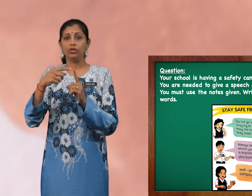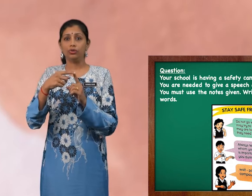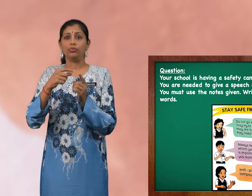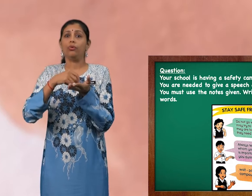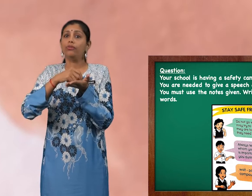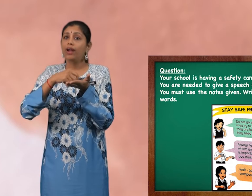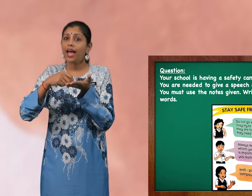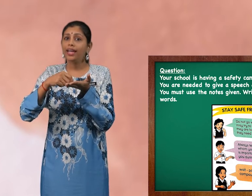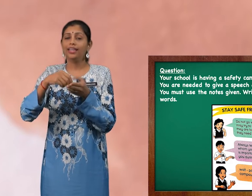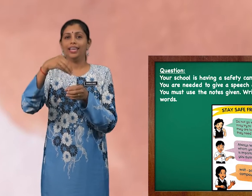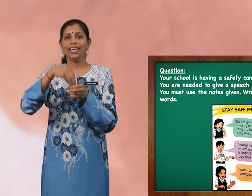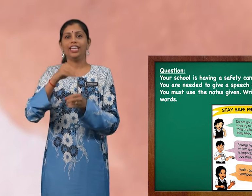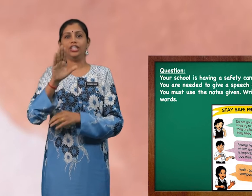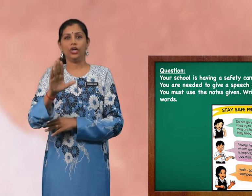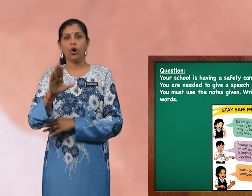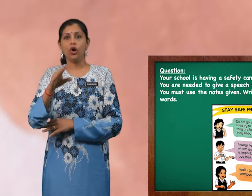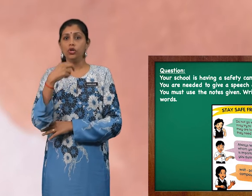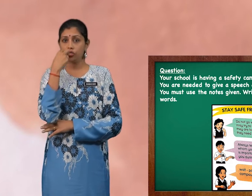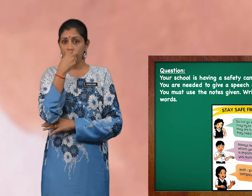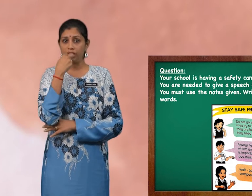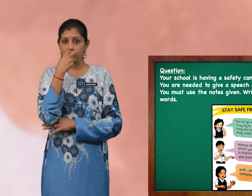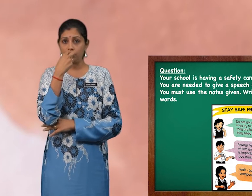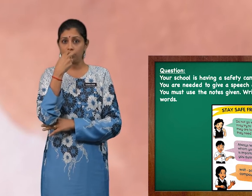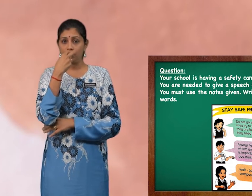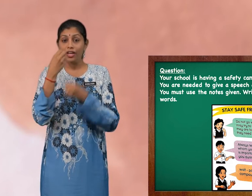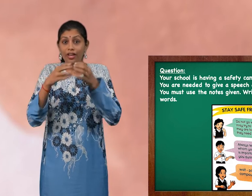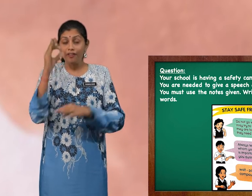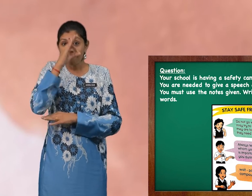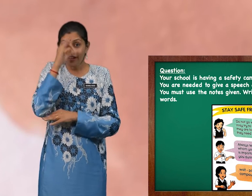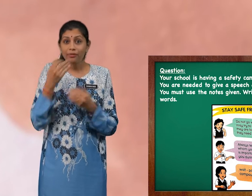to write in your speech? Found it?